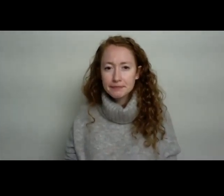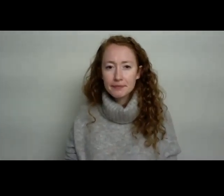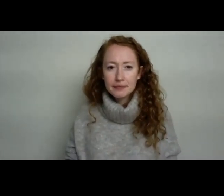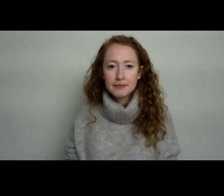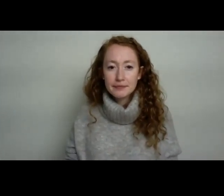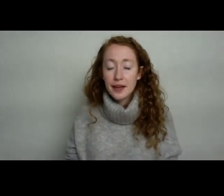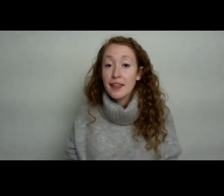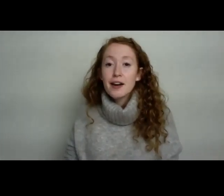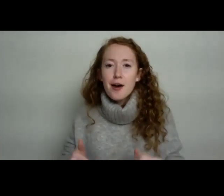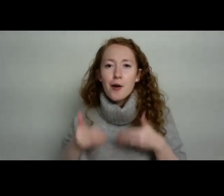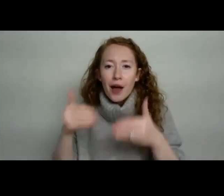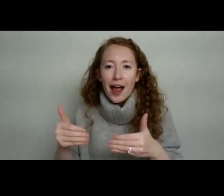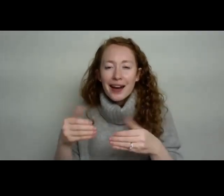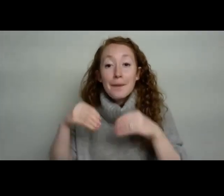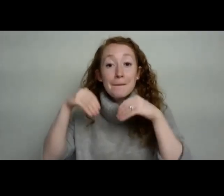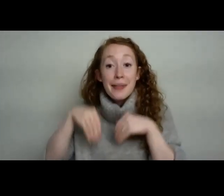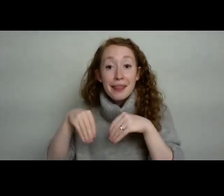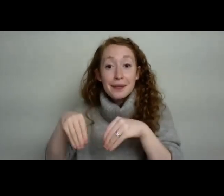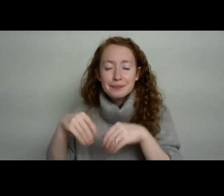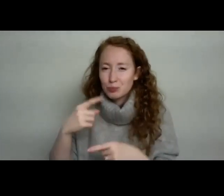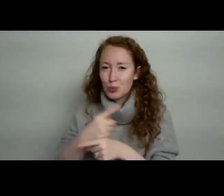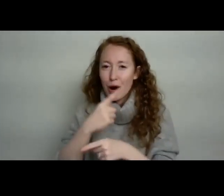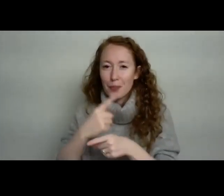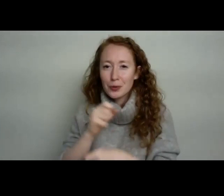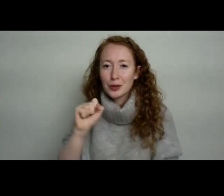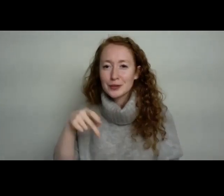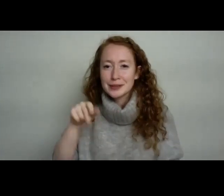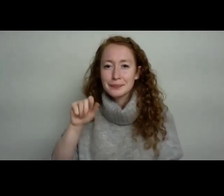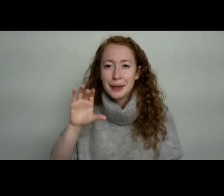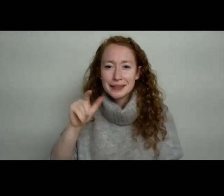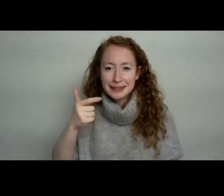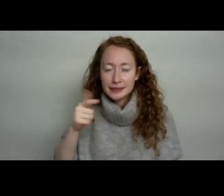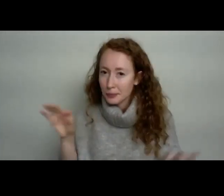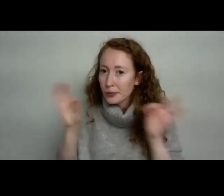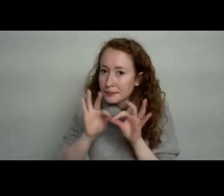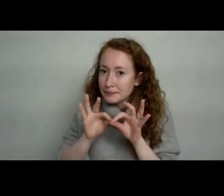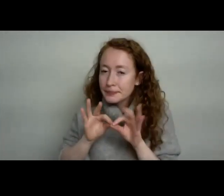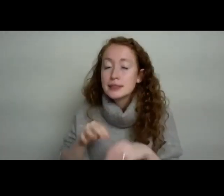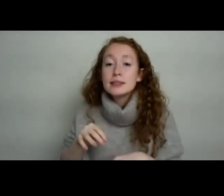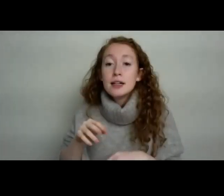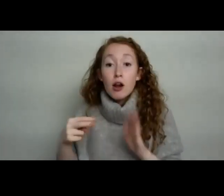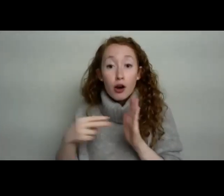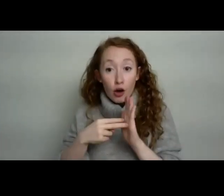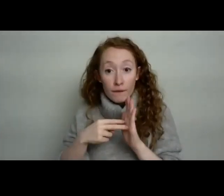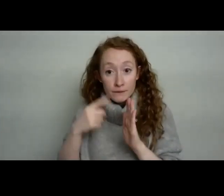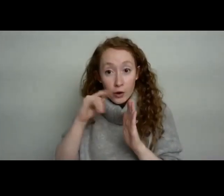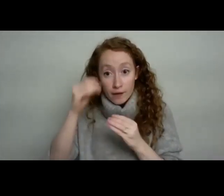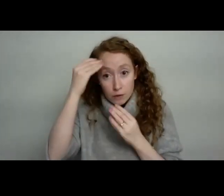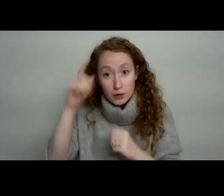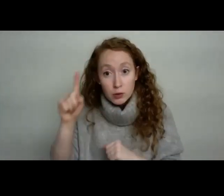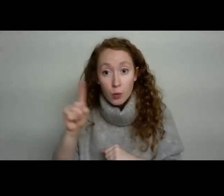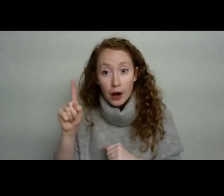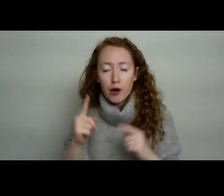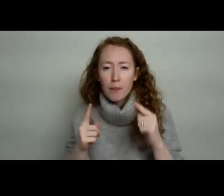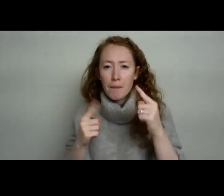plant them, you know, at that proper spacing, which it'll say on the packet what the proper spacing